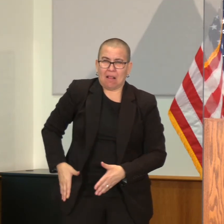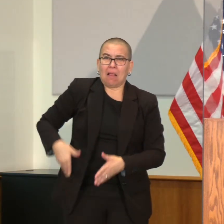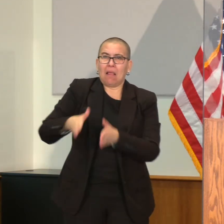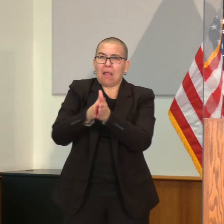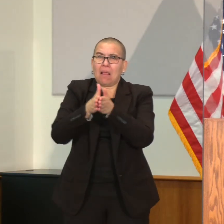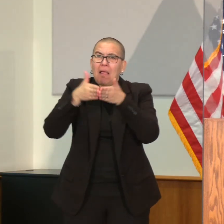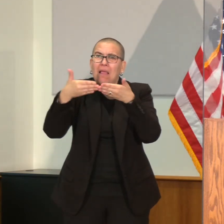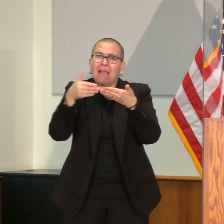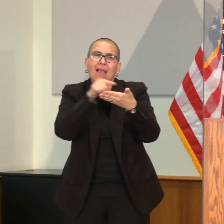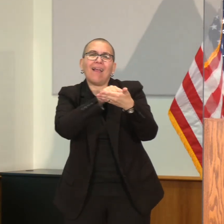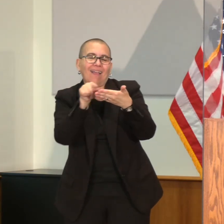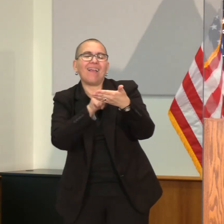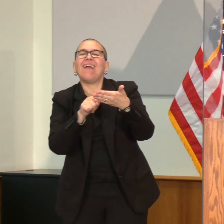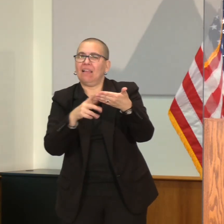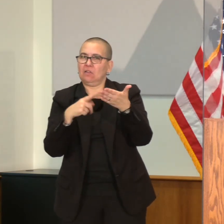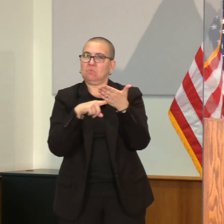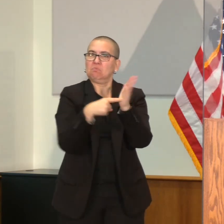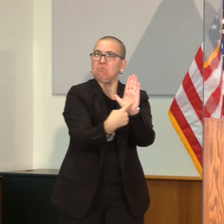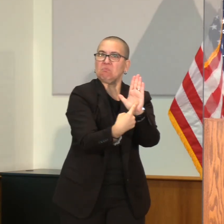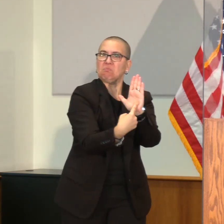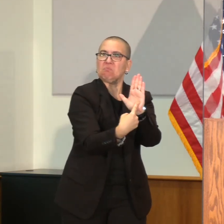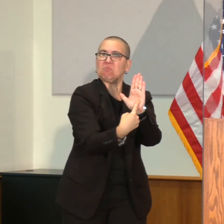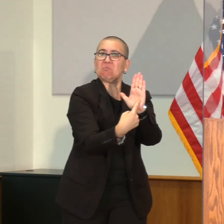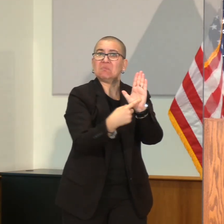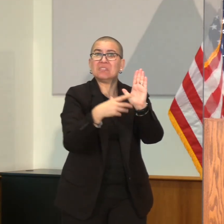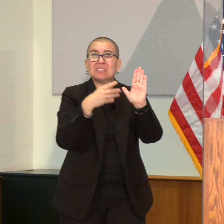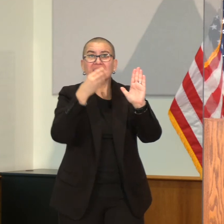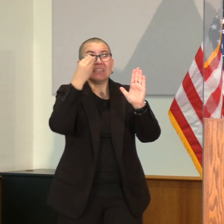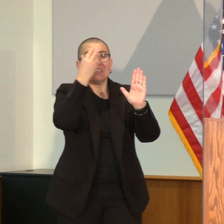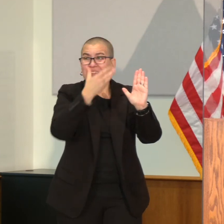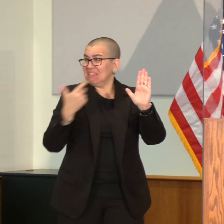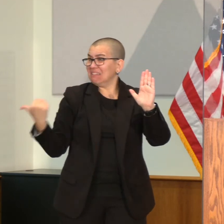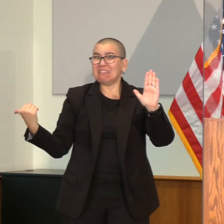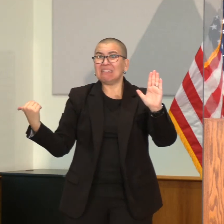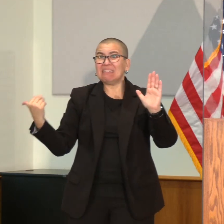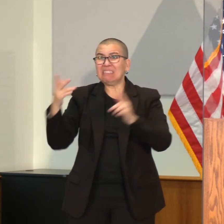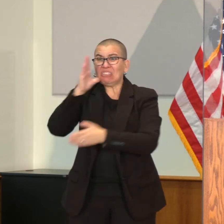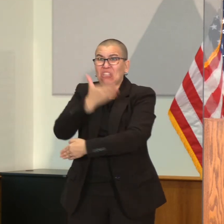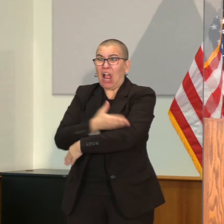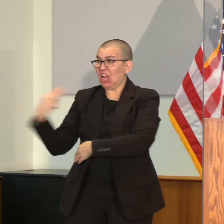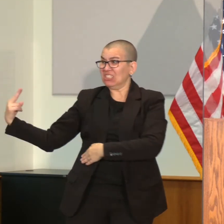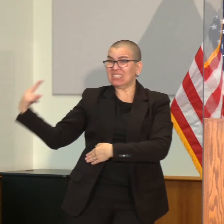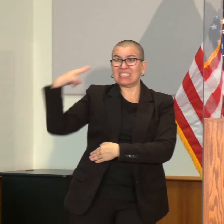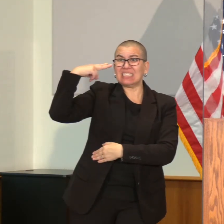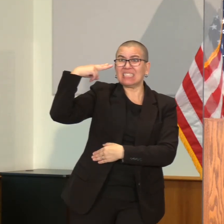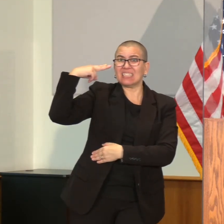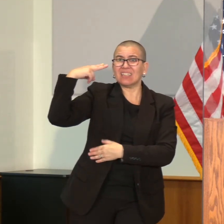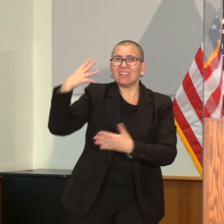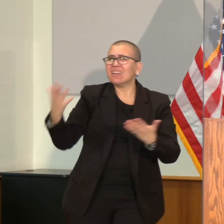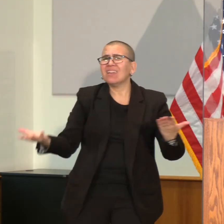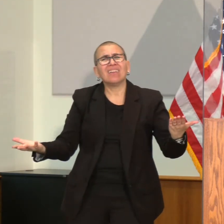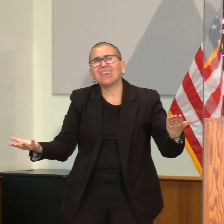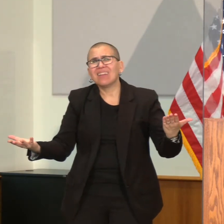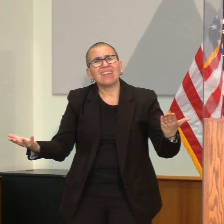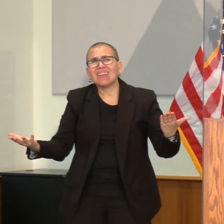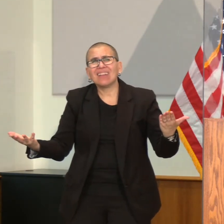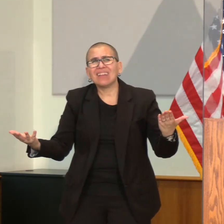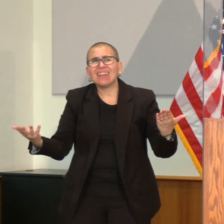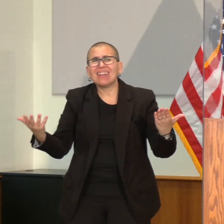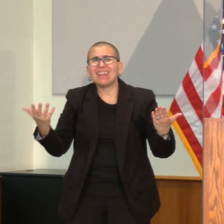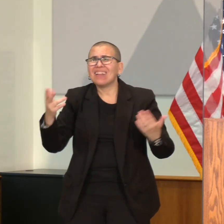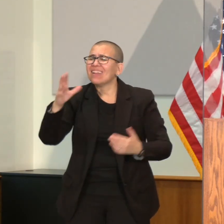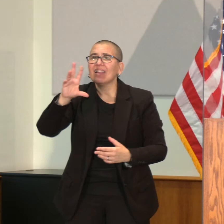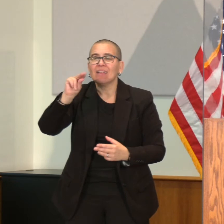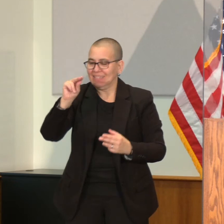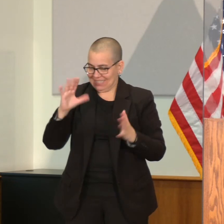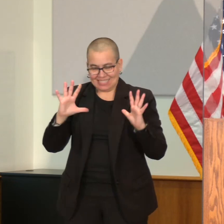his partner and preschool child. Now is the time, not later.